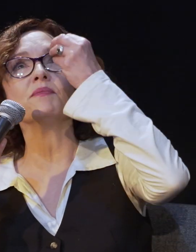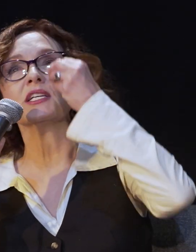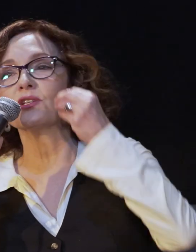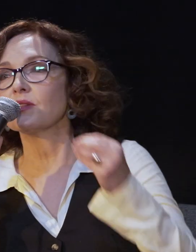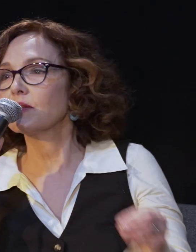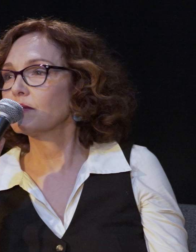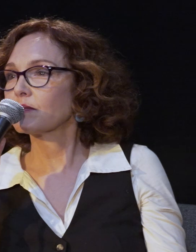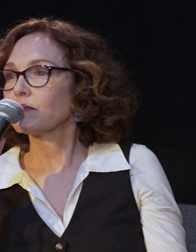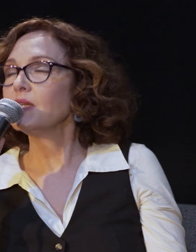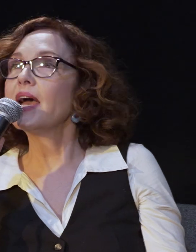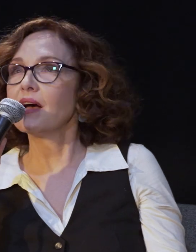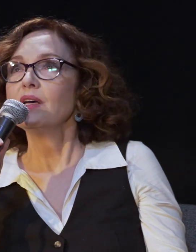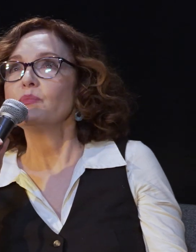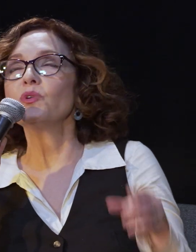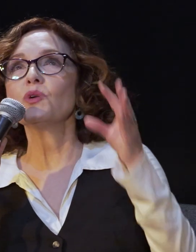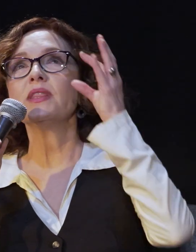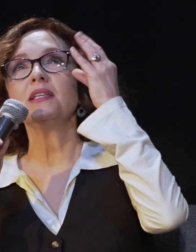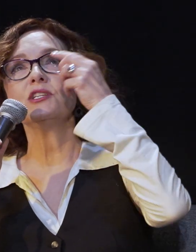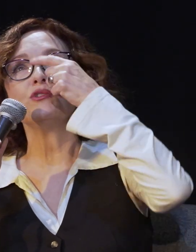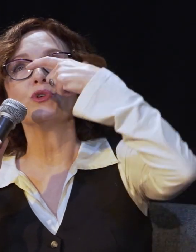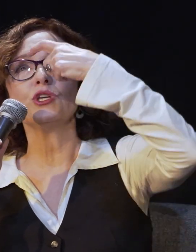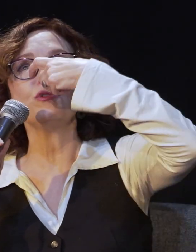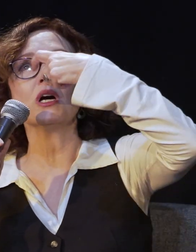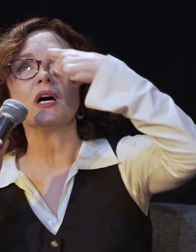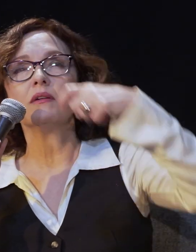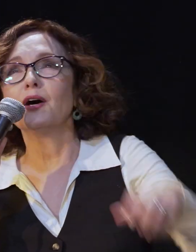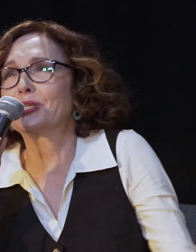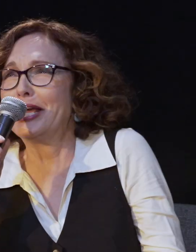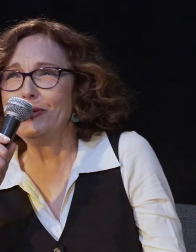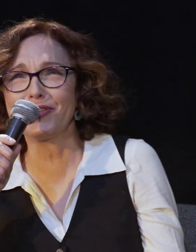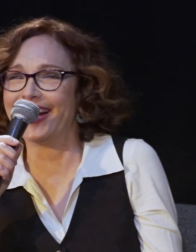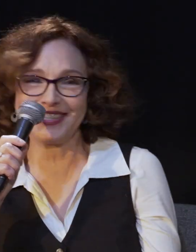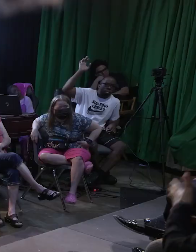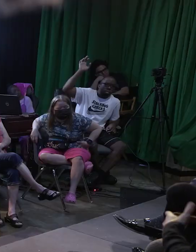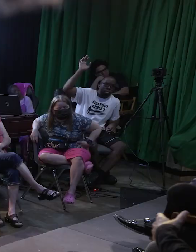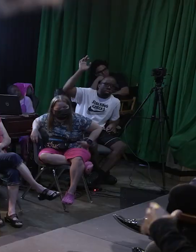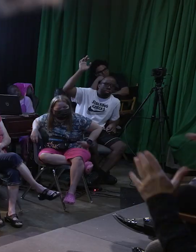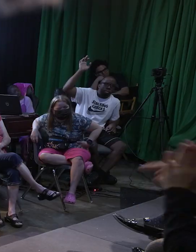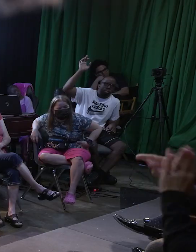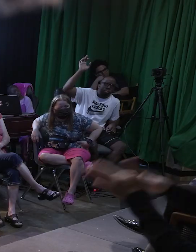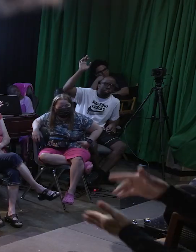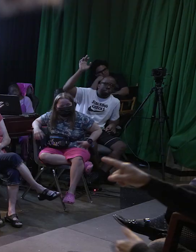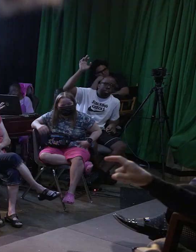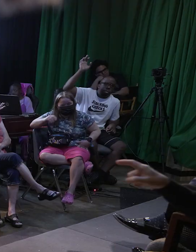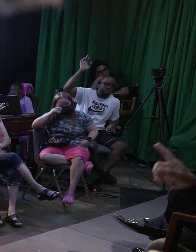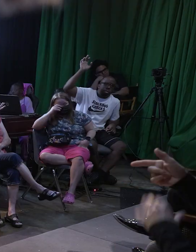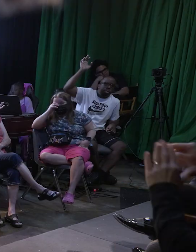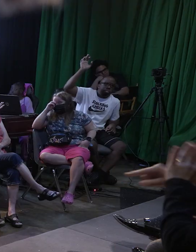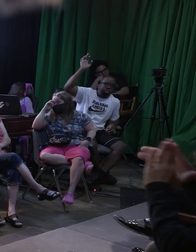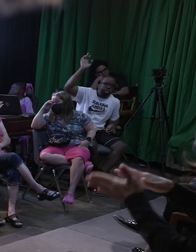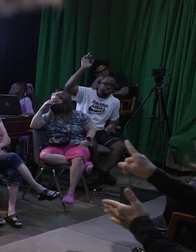have? I got a stent. Yeah, but so when they did you, were you? I was gonna say euthanized. Were you euthanized?